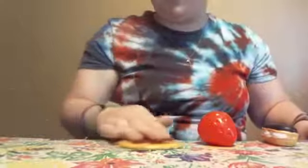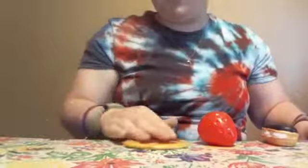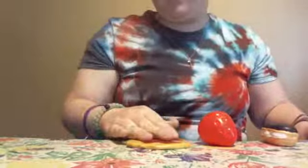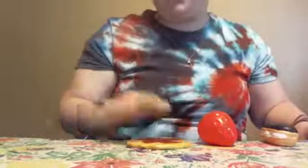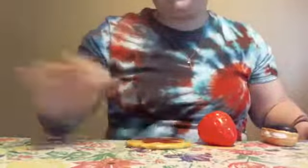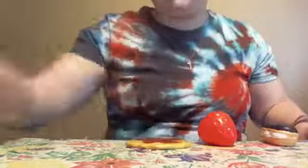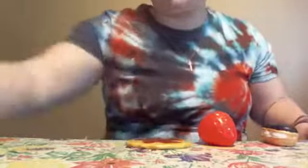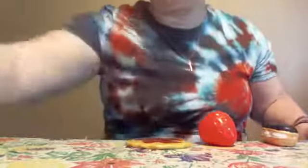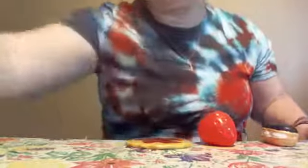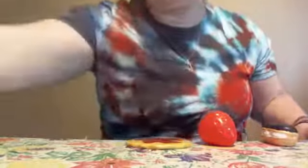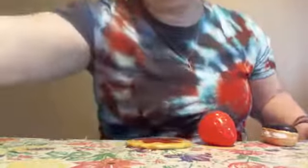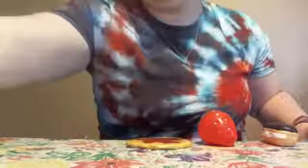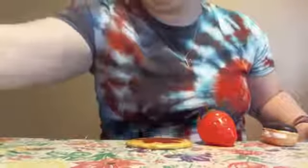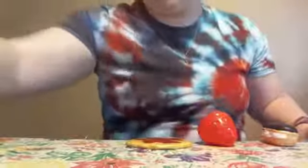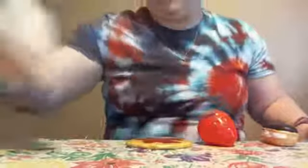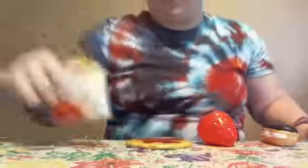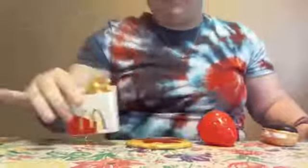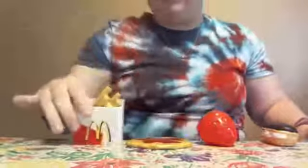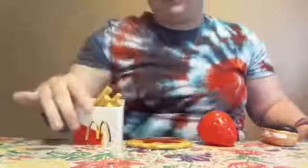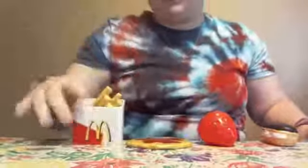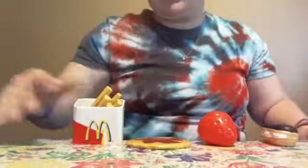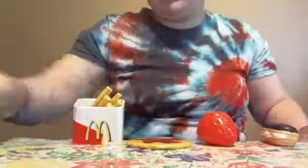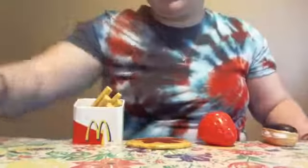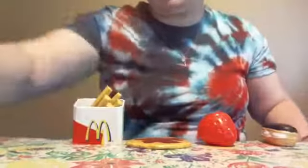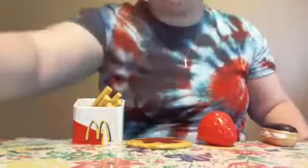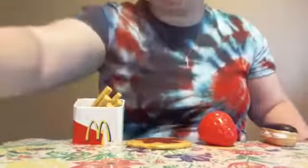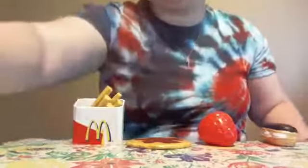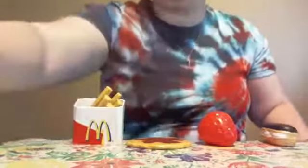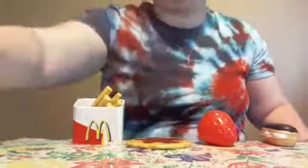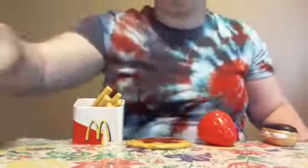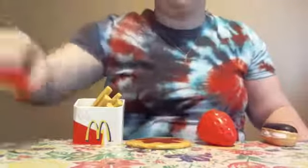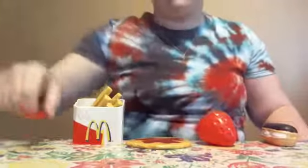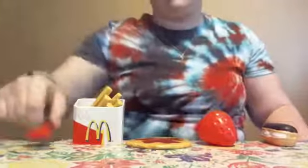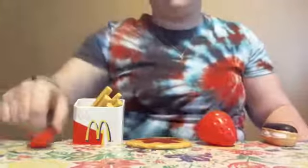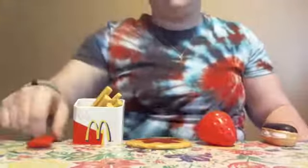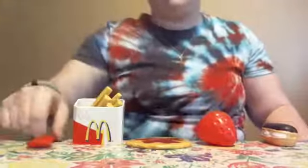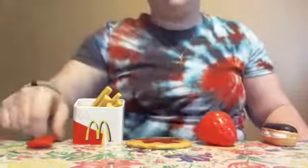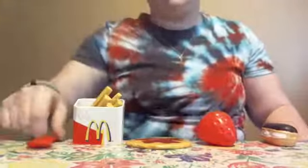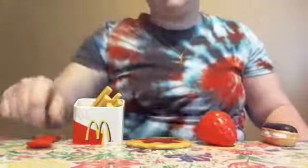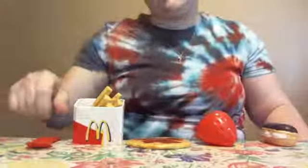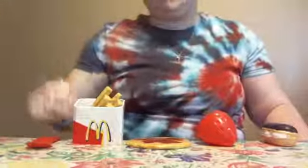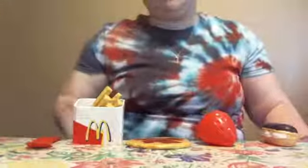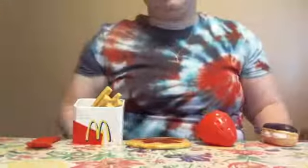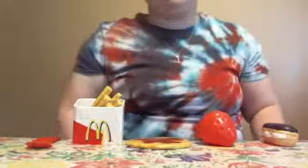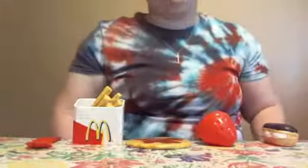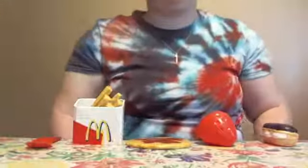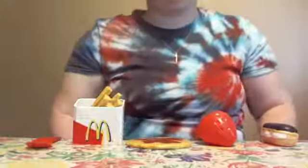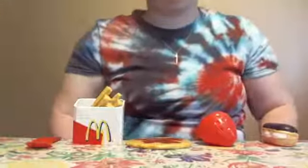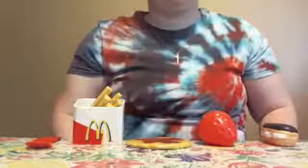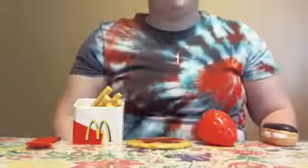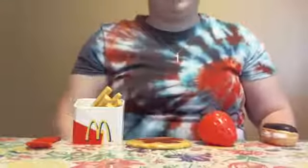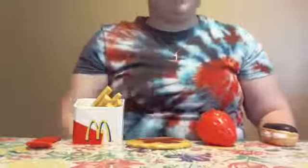my pancake, my French fries, and my spoon. Okay,